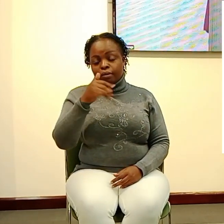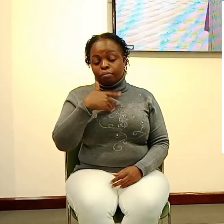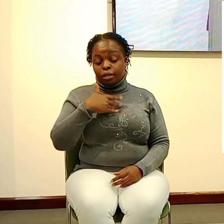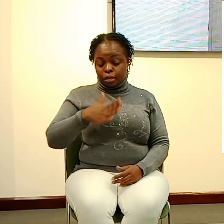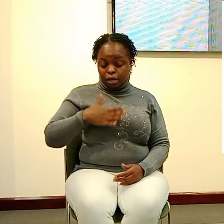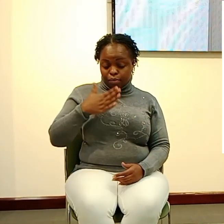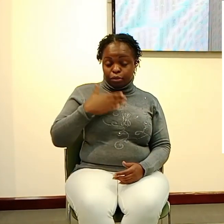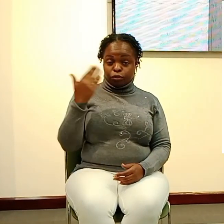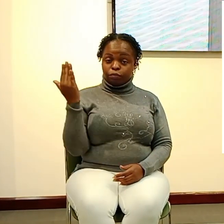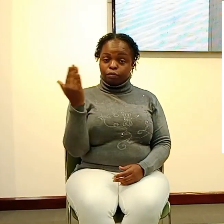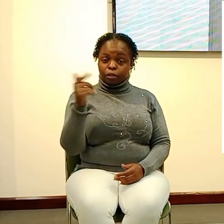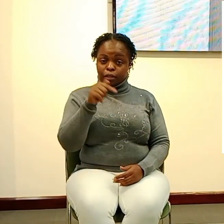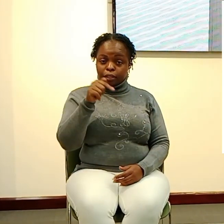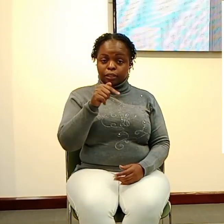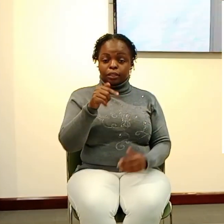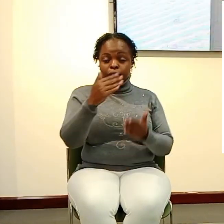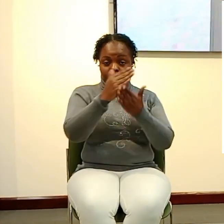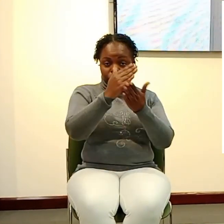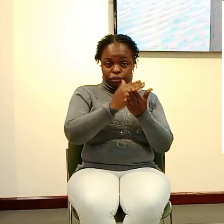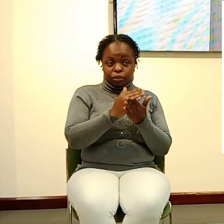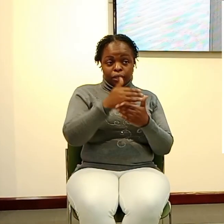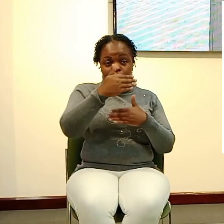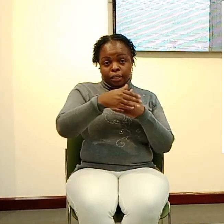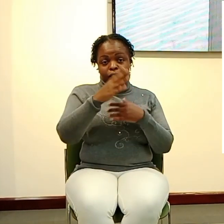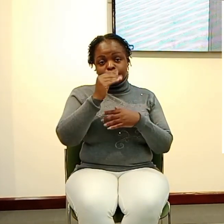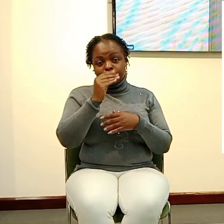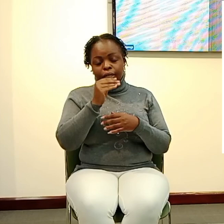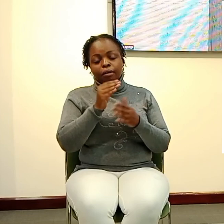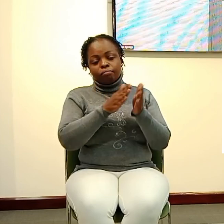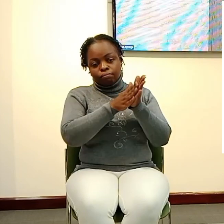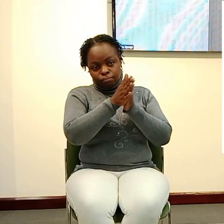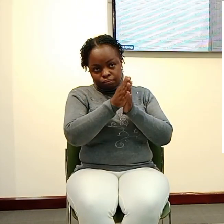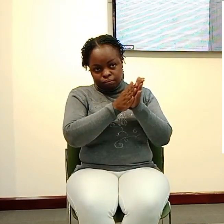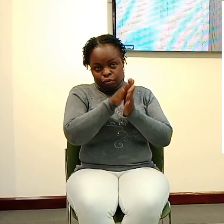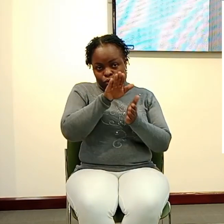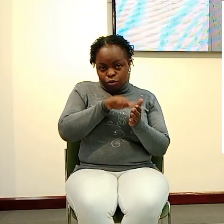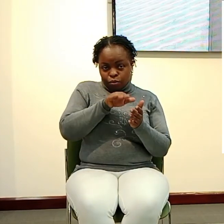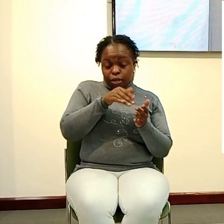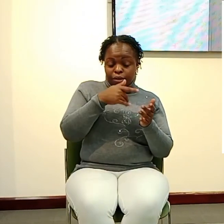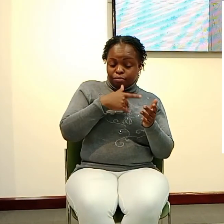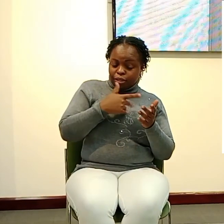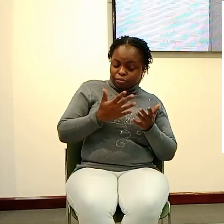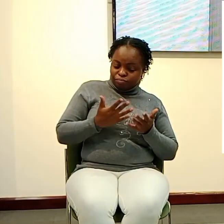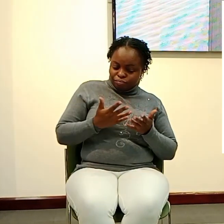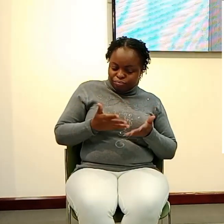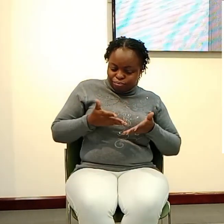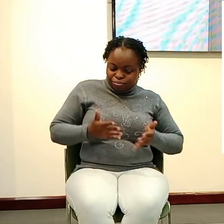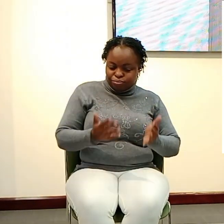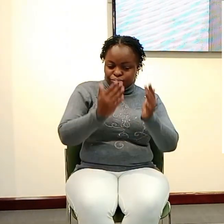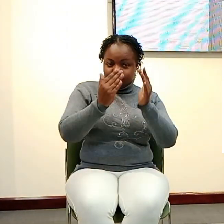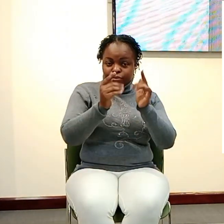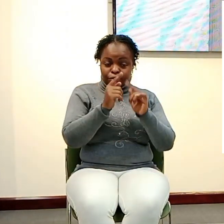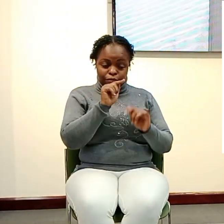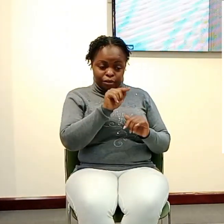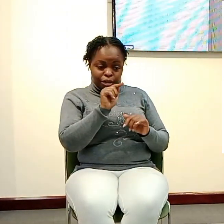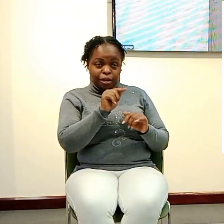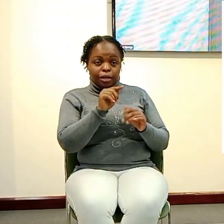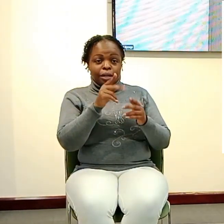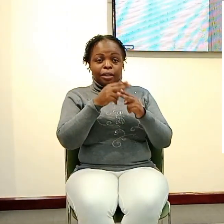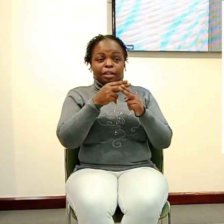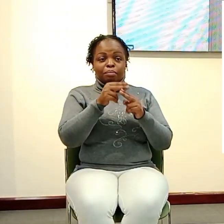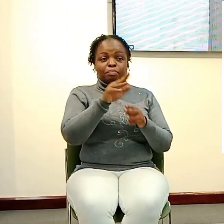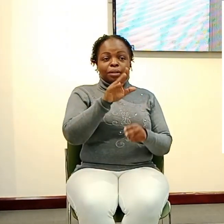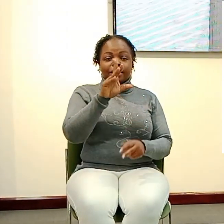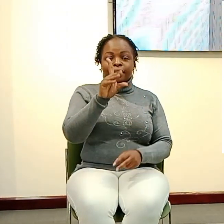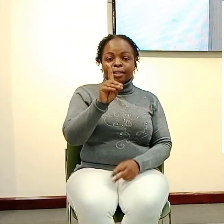speaker is a phenomenal woman who I truly admire. I'm a product of many, many women. Her name is Daisy. I can see